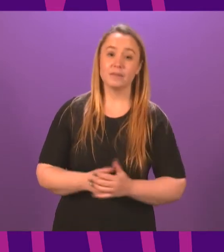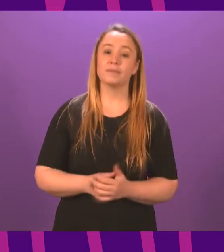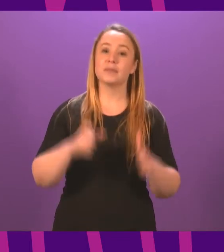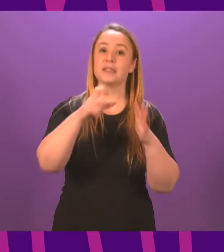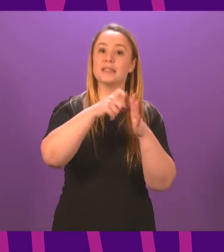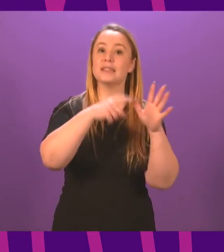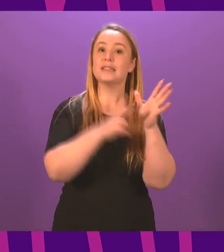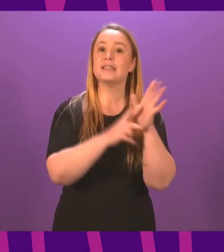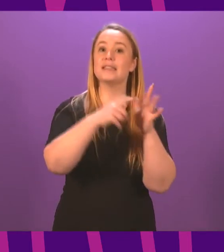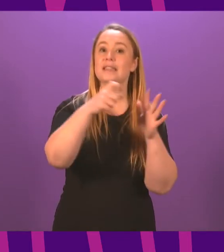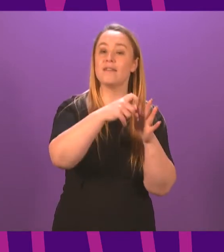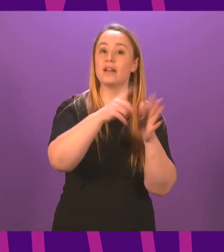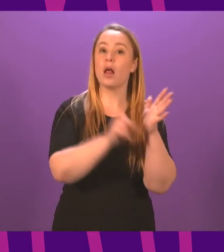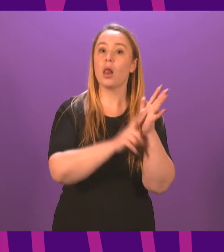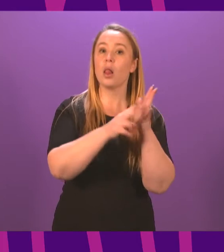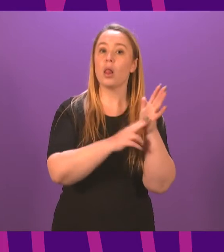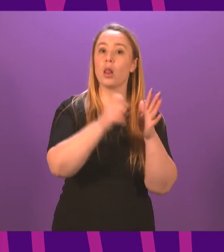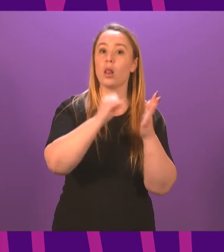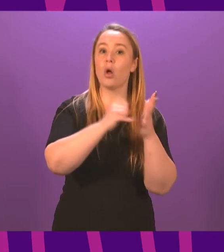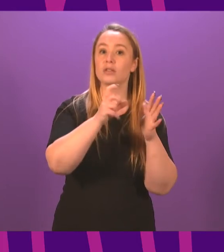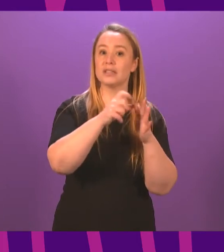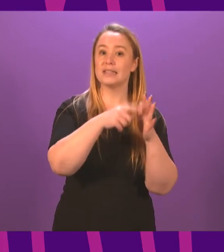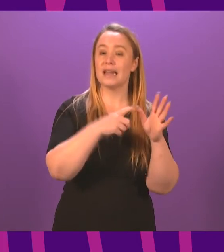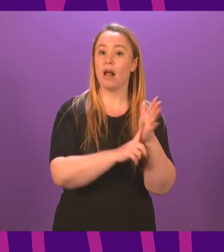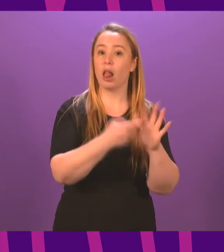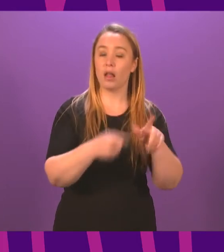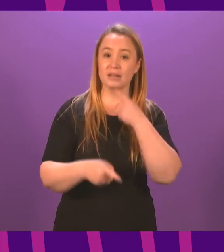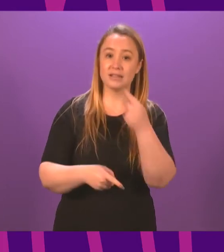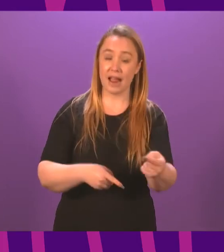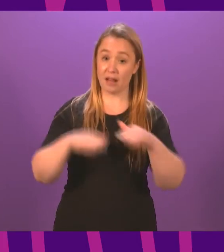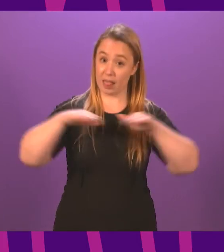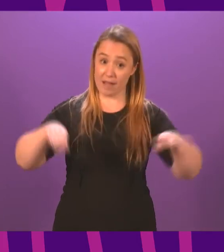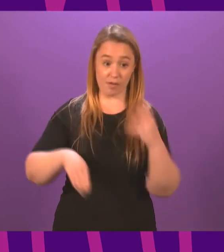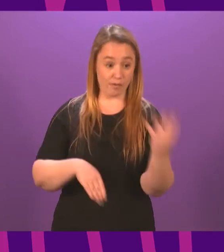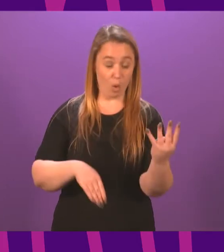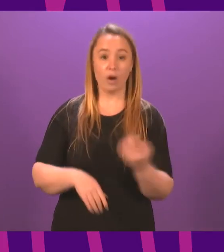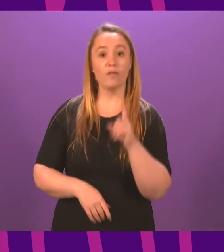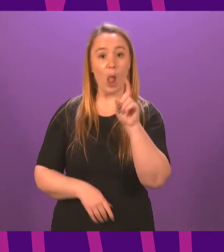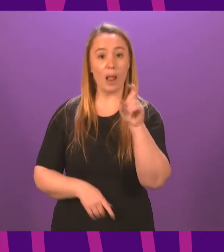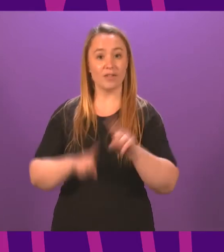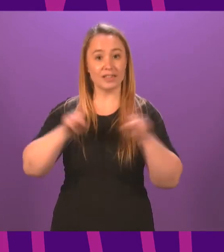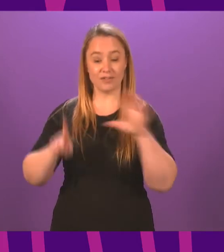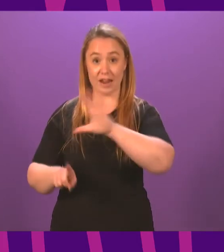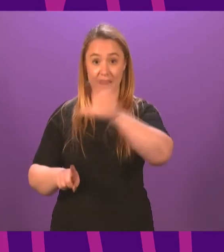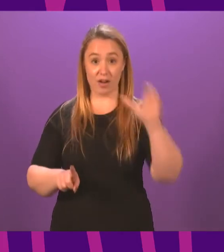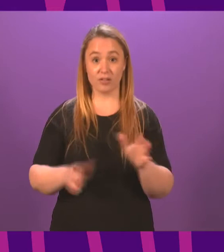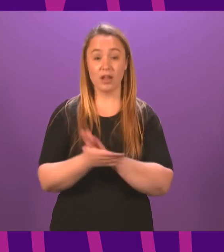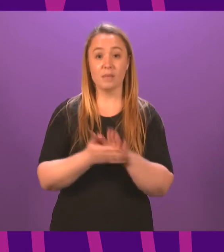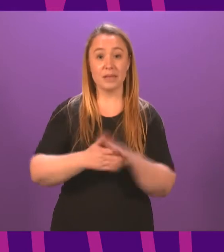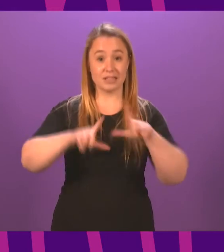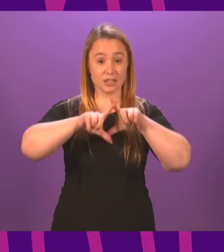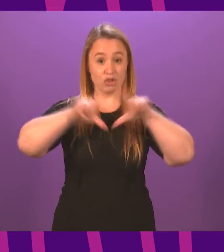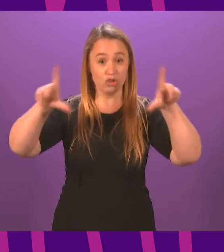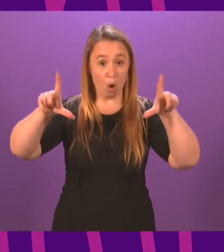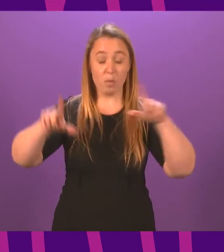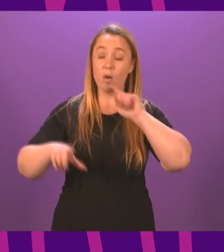from the Scottish Retail Consortium said that the introduction of level 4 restrictions in the 11 local authority areas will flummox retailers who have jumped